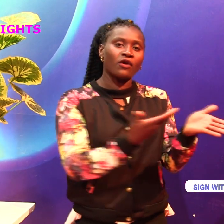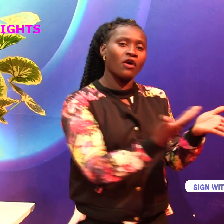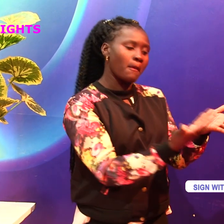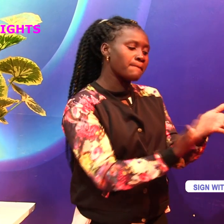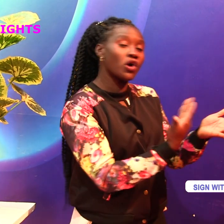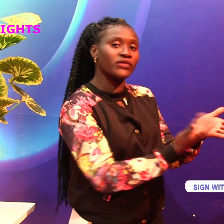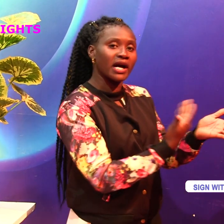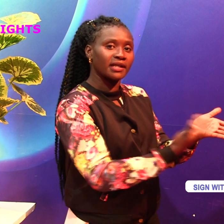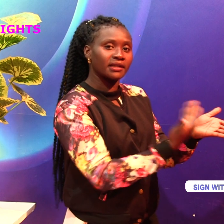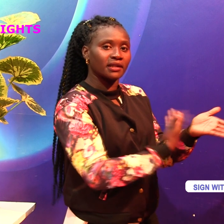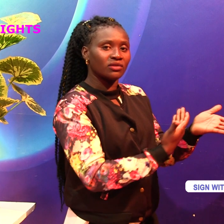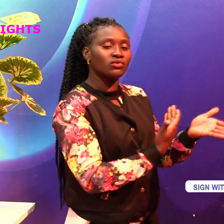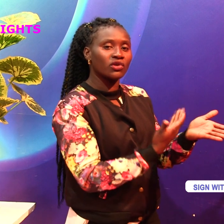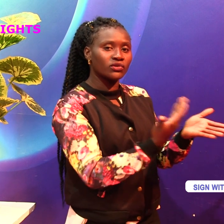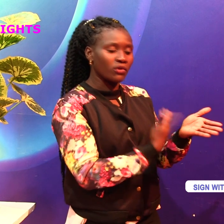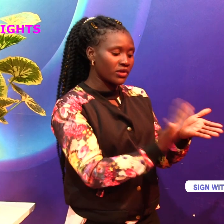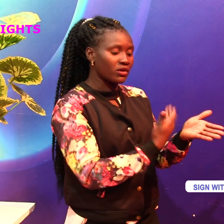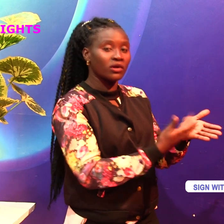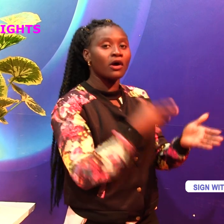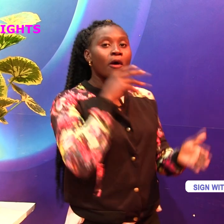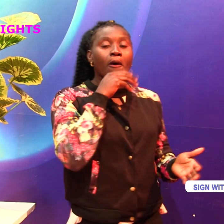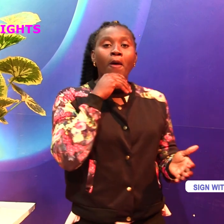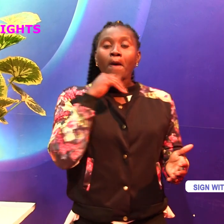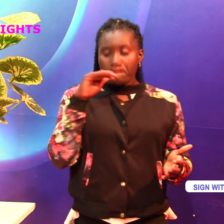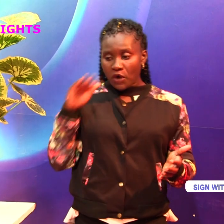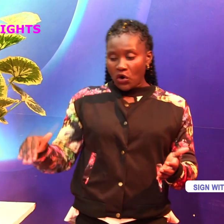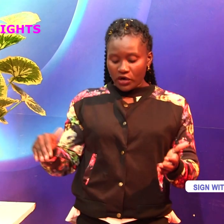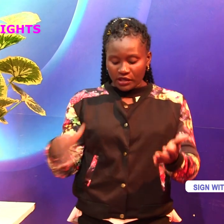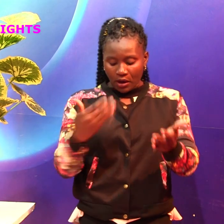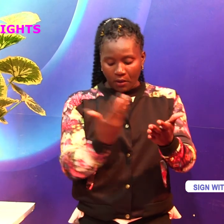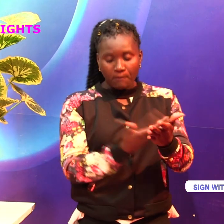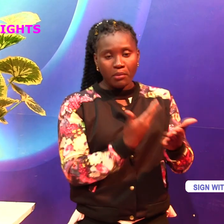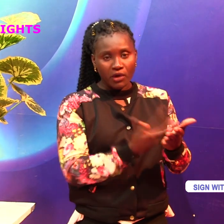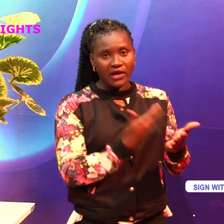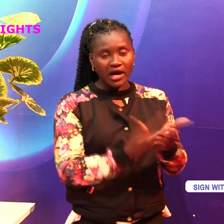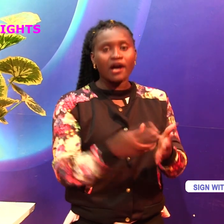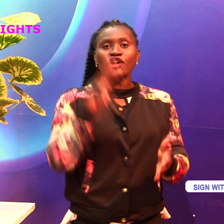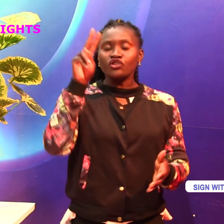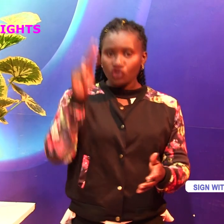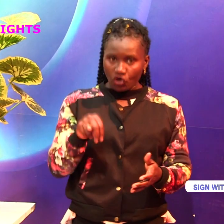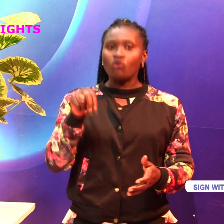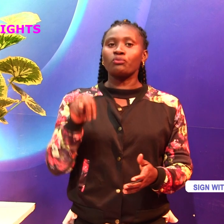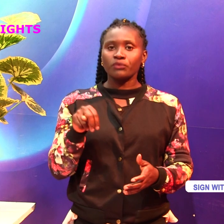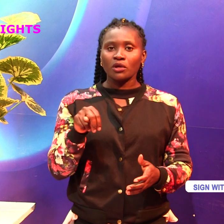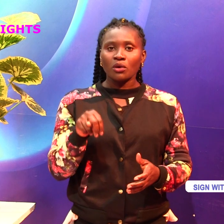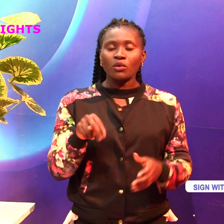for bother. Do not bother. Or boy, bother, no. With